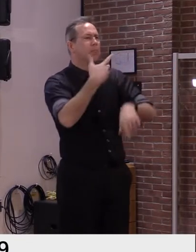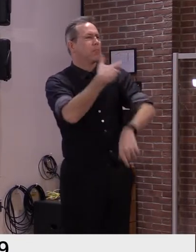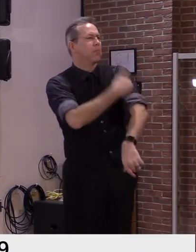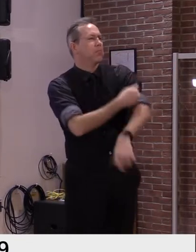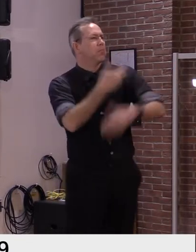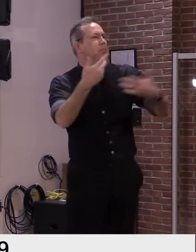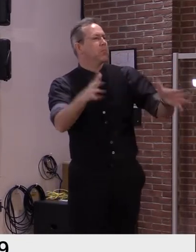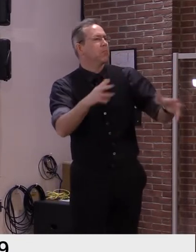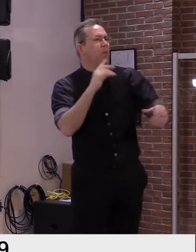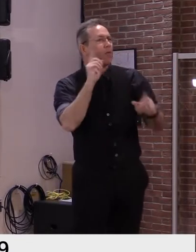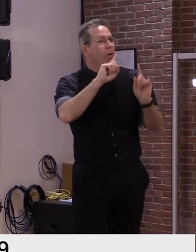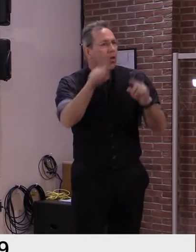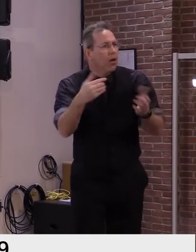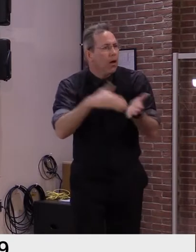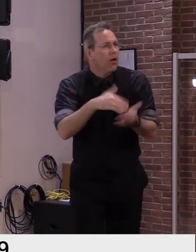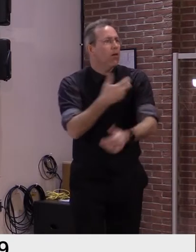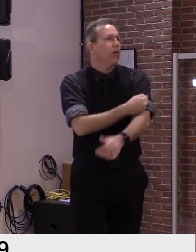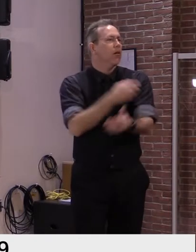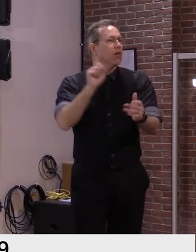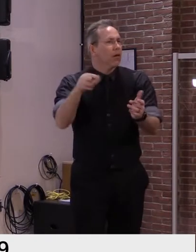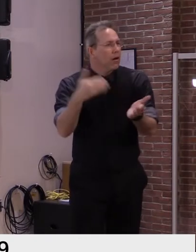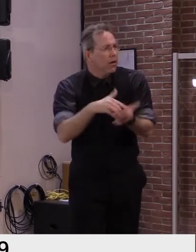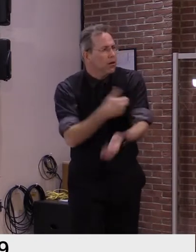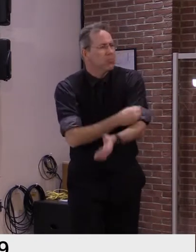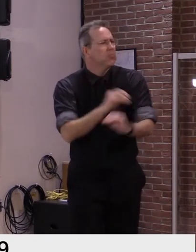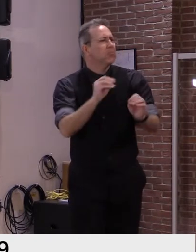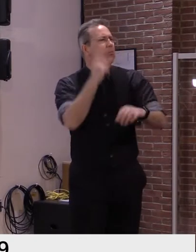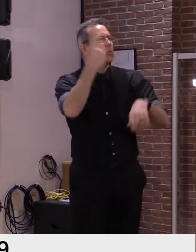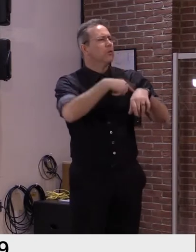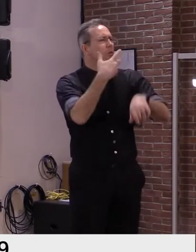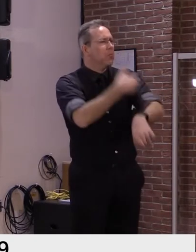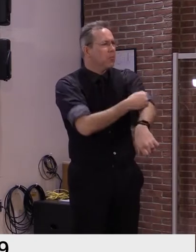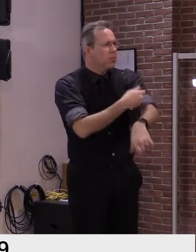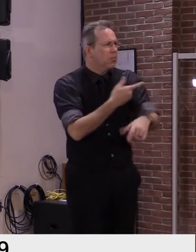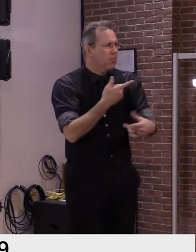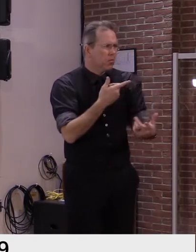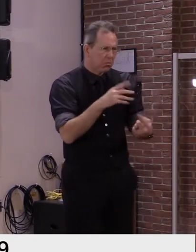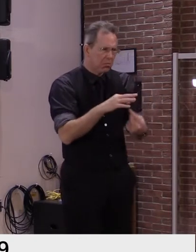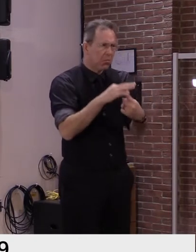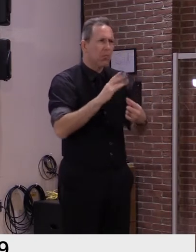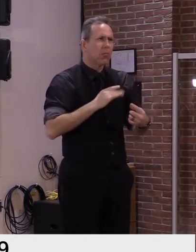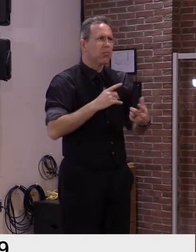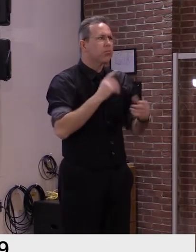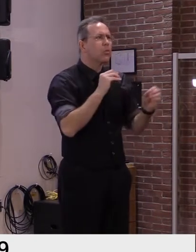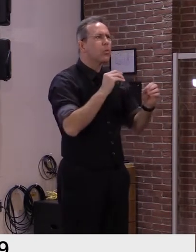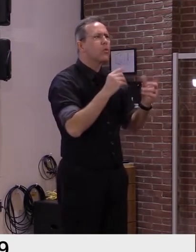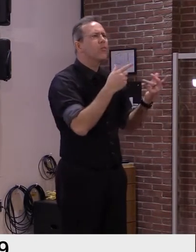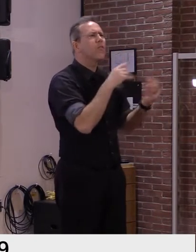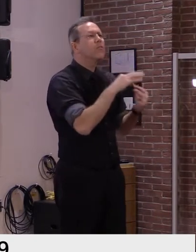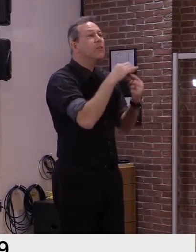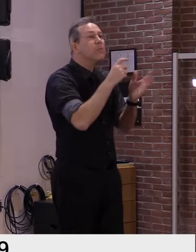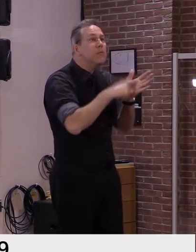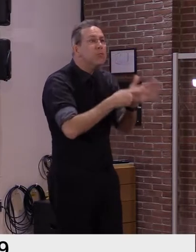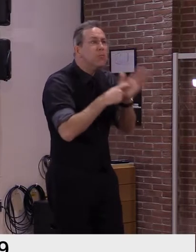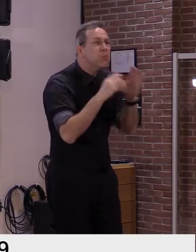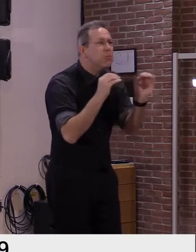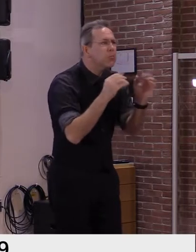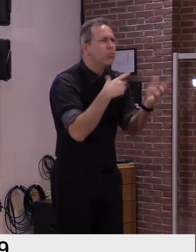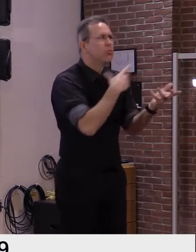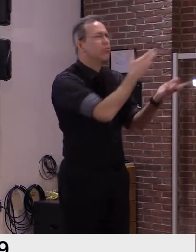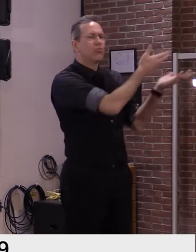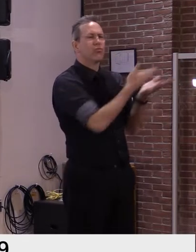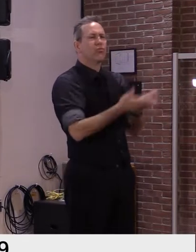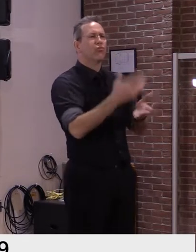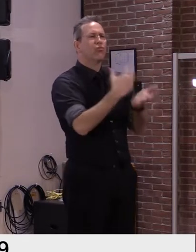special storage requirements, so it will be a great option for us to reach more Vermonters. I'll talk more about that in just a